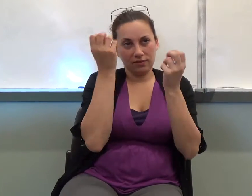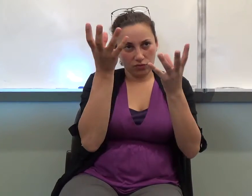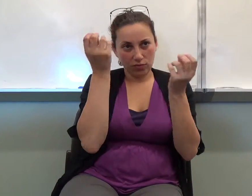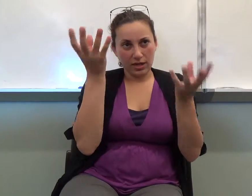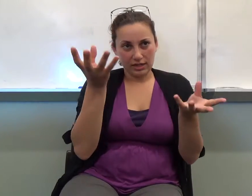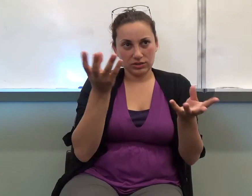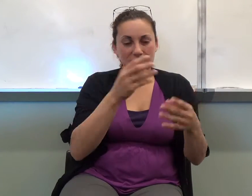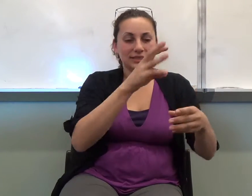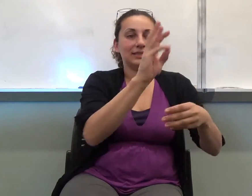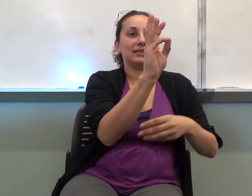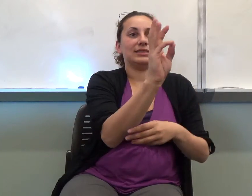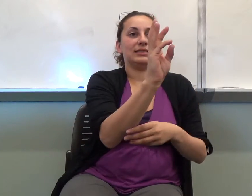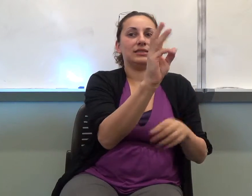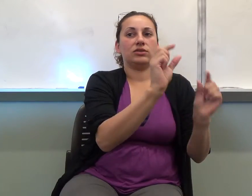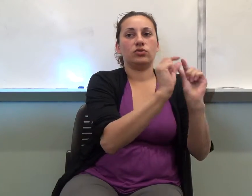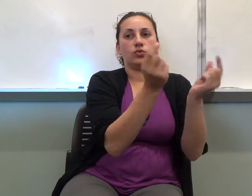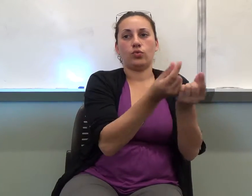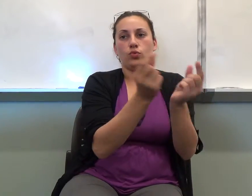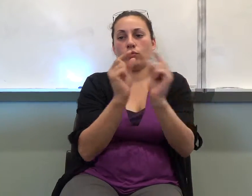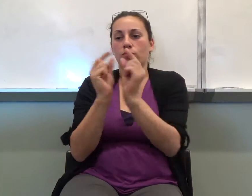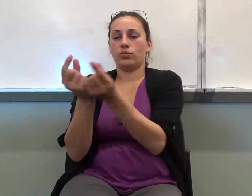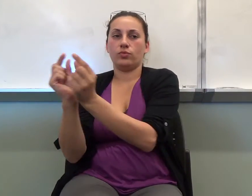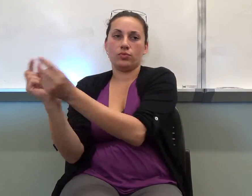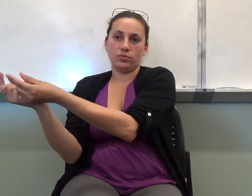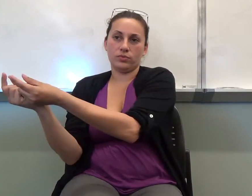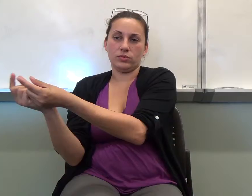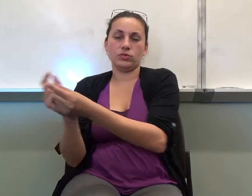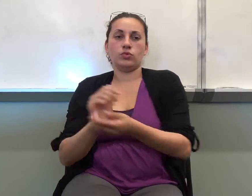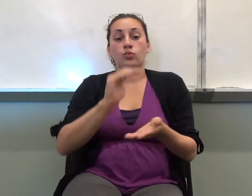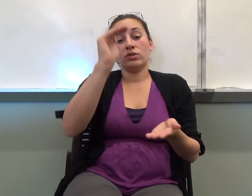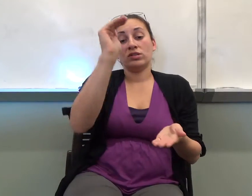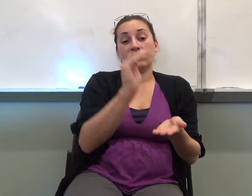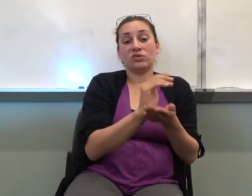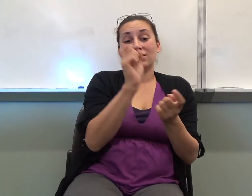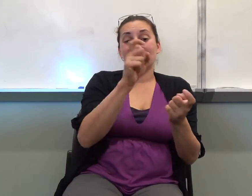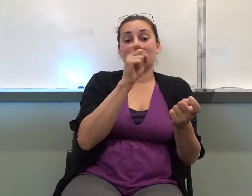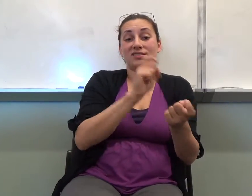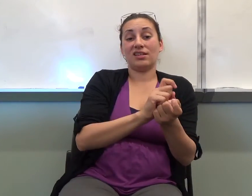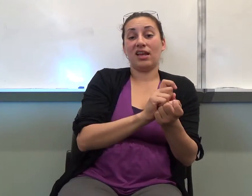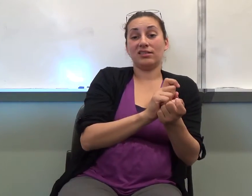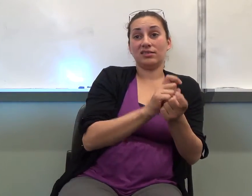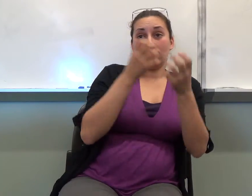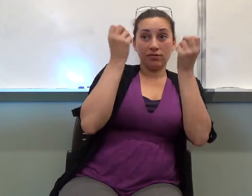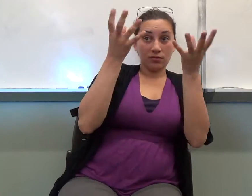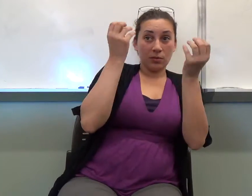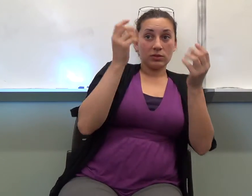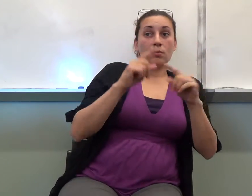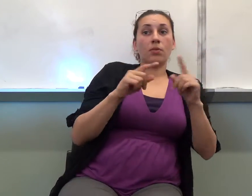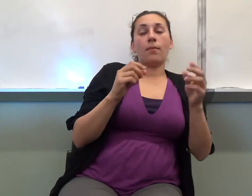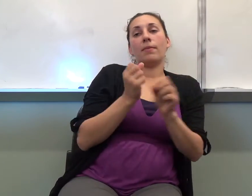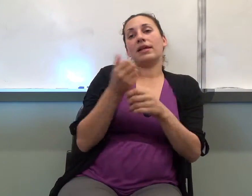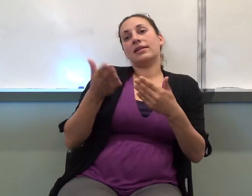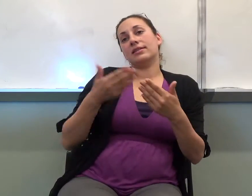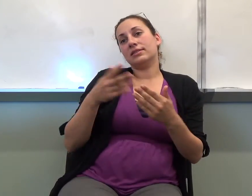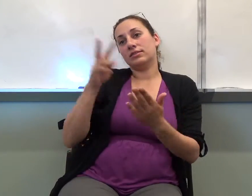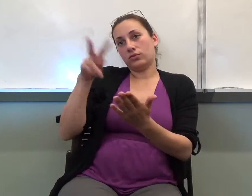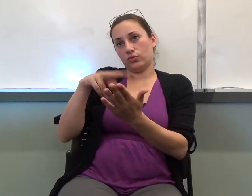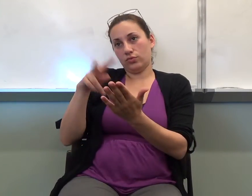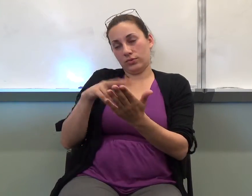6 classes. So it's reducing the precision of the data, but it's making it a lot more readable and much more. I think more people